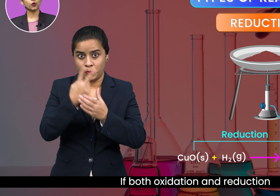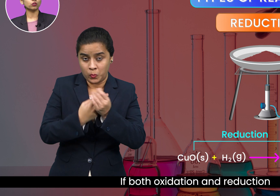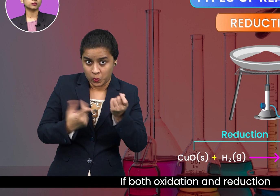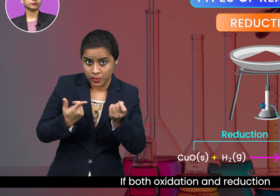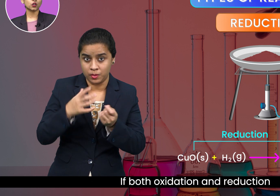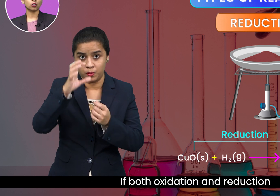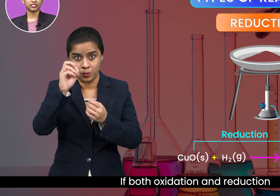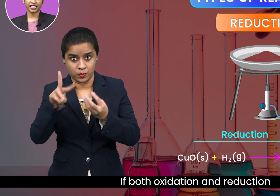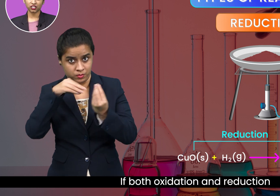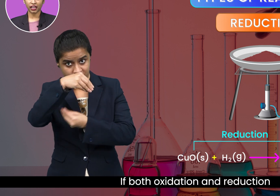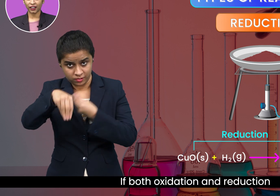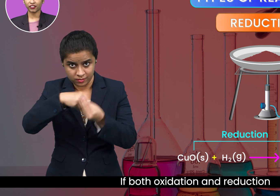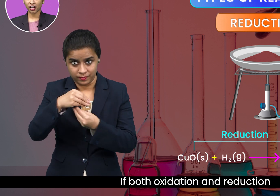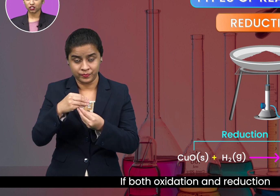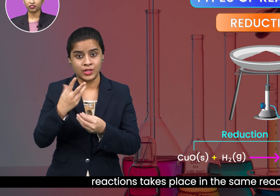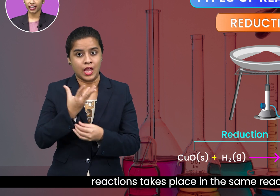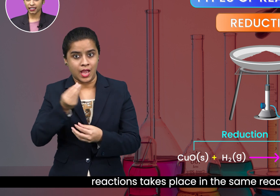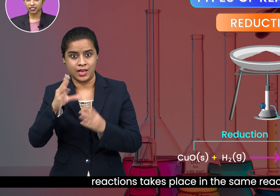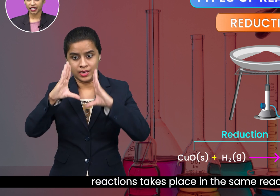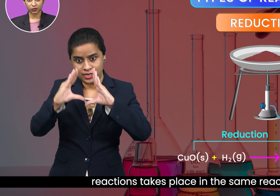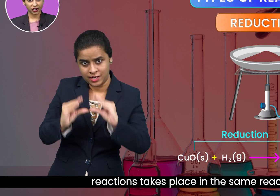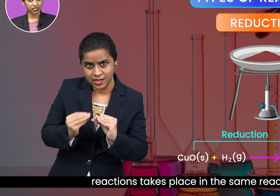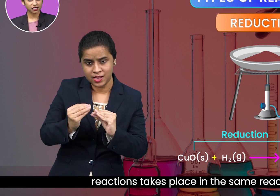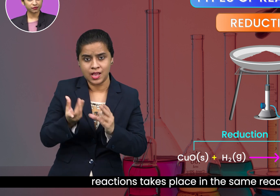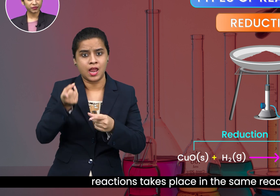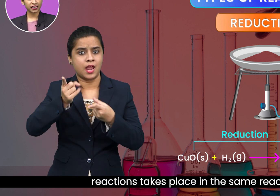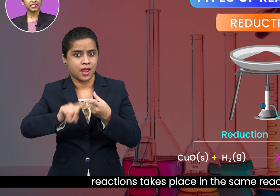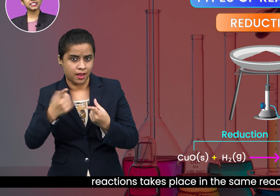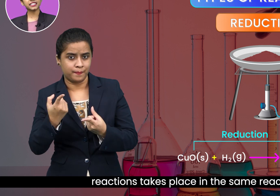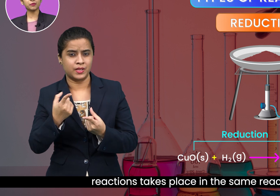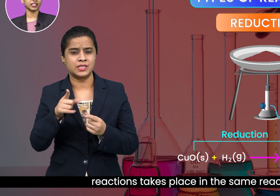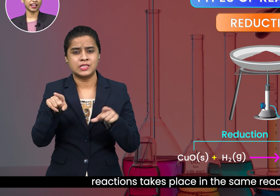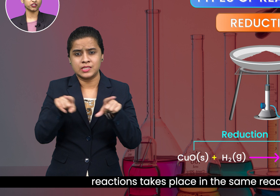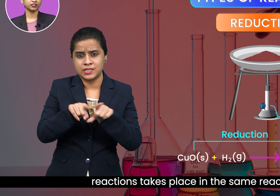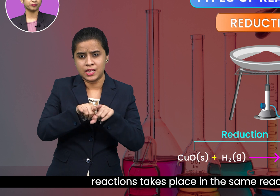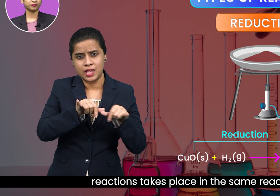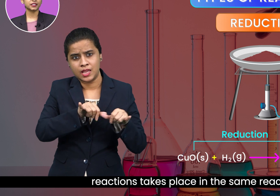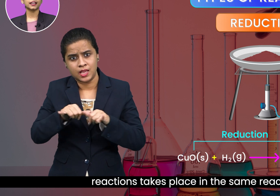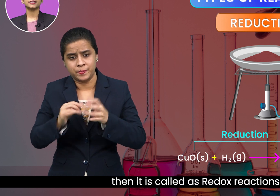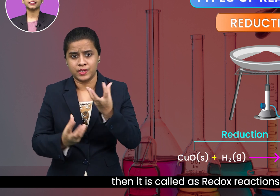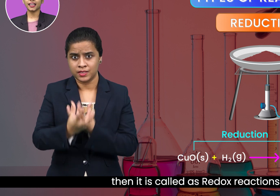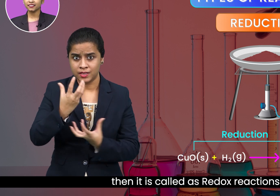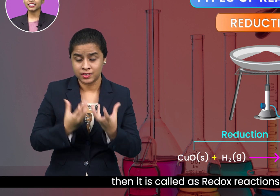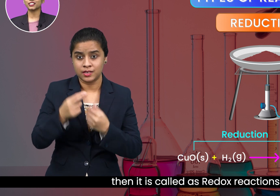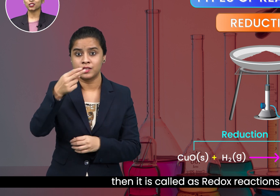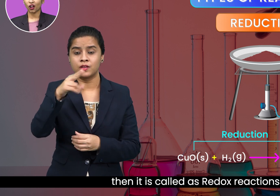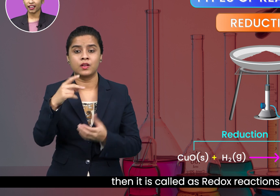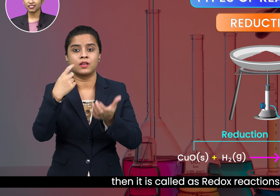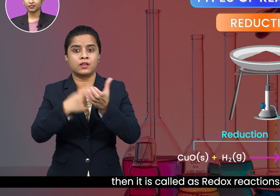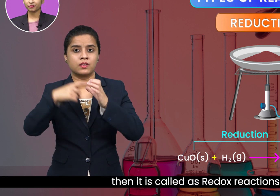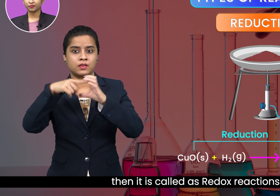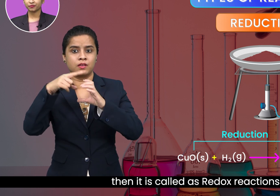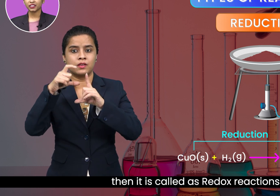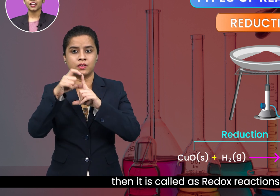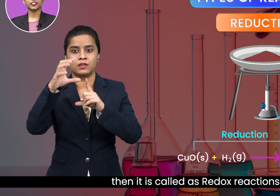If both oxidation and reduction takes place in the same reaction, then it is called